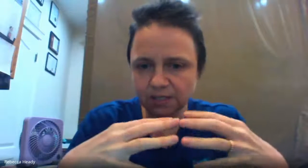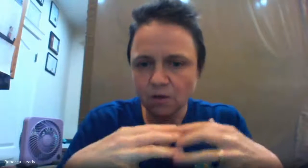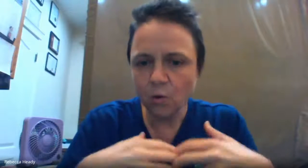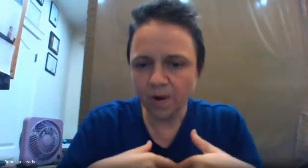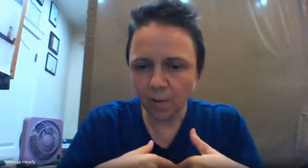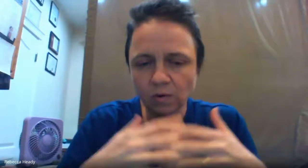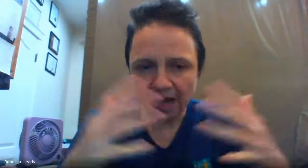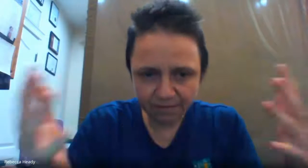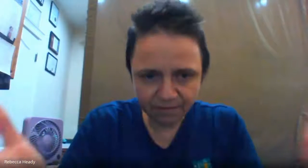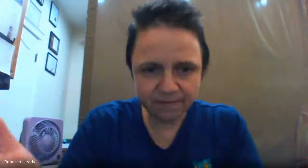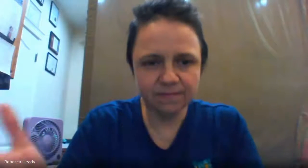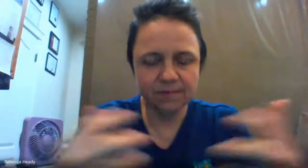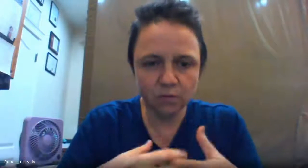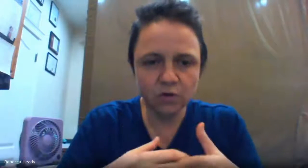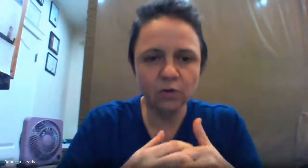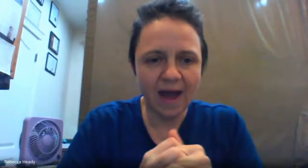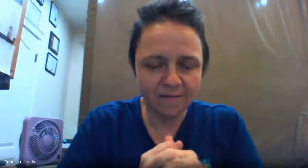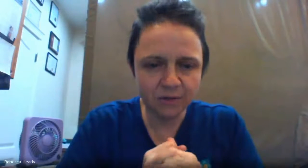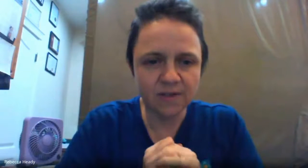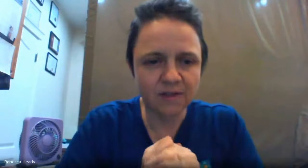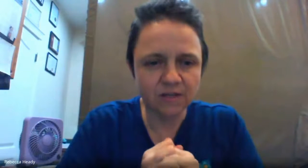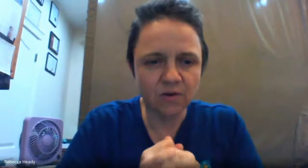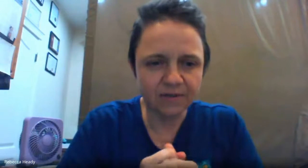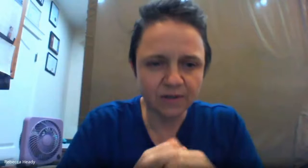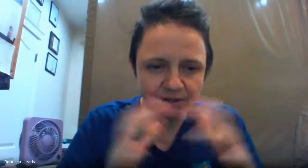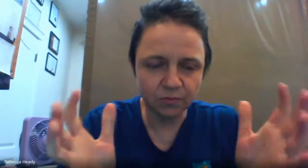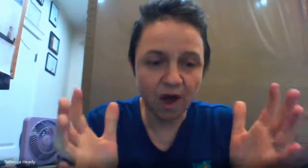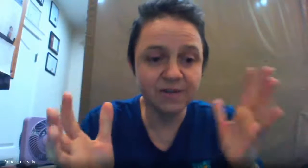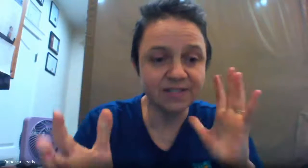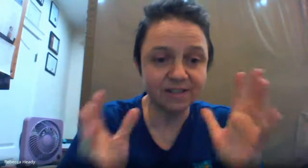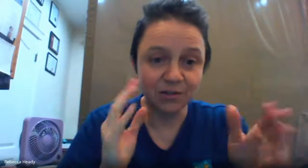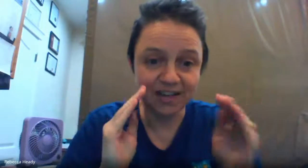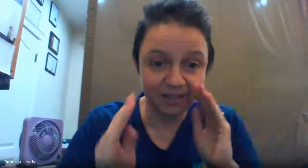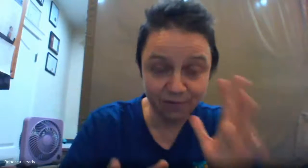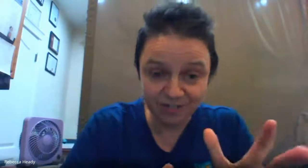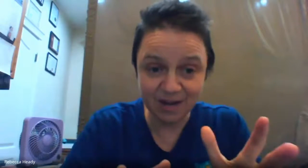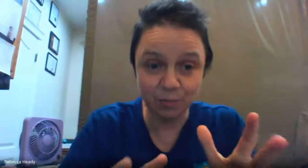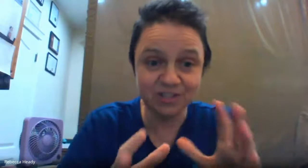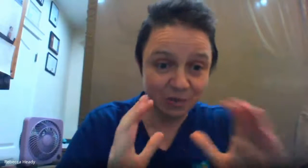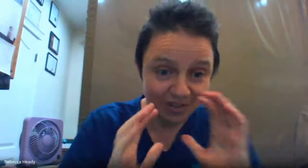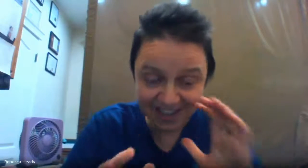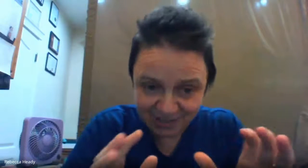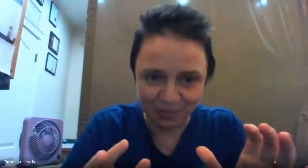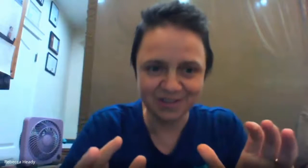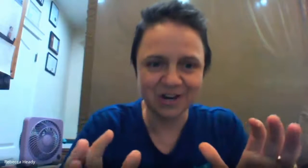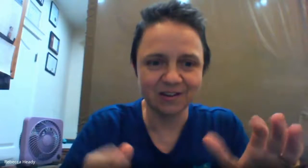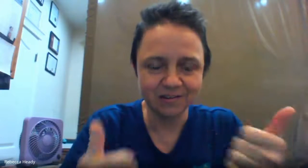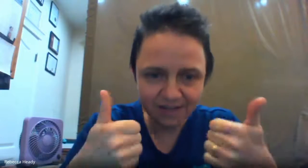going to open up a whole lot of, new avenues and things that you have to look into. And obviously you're taking the first step, which is communication with the child.